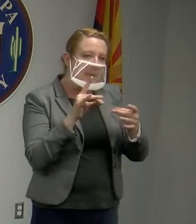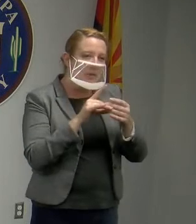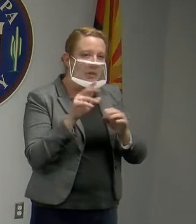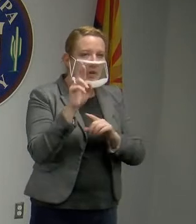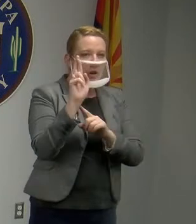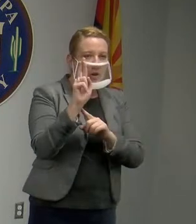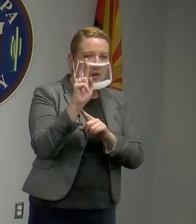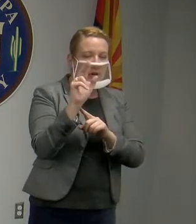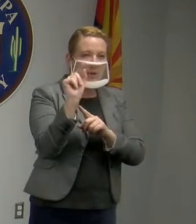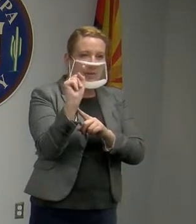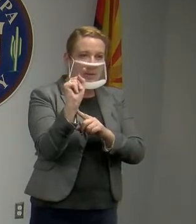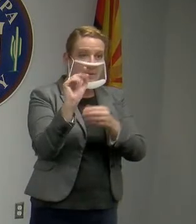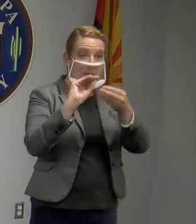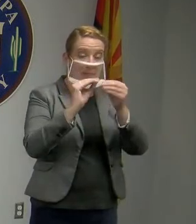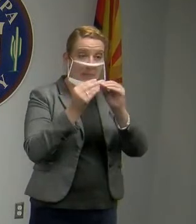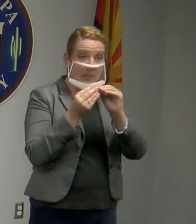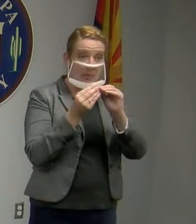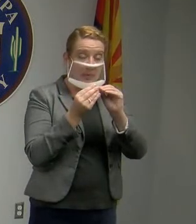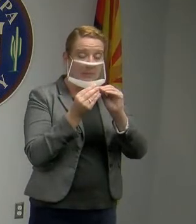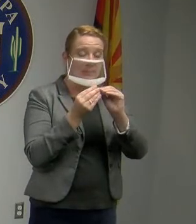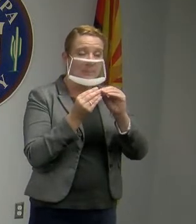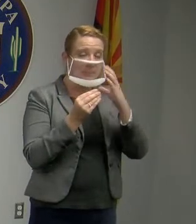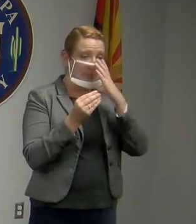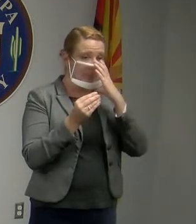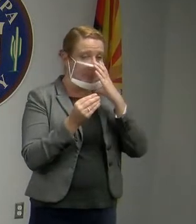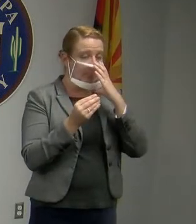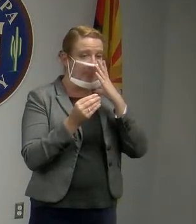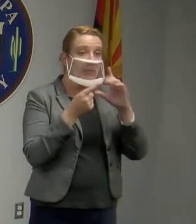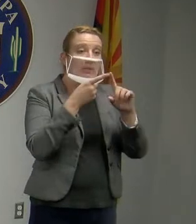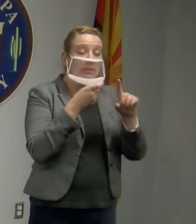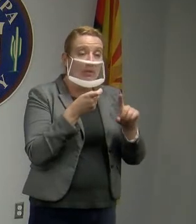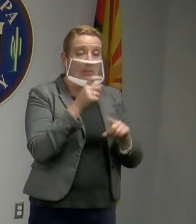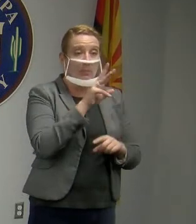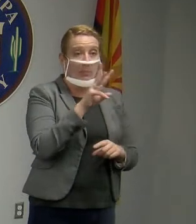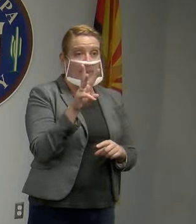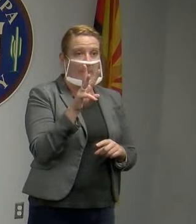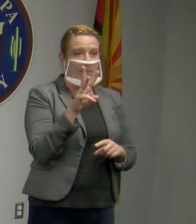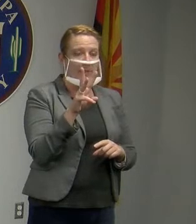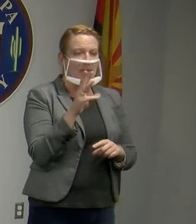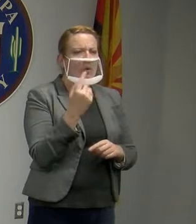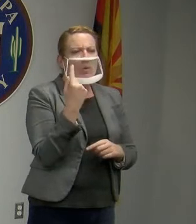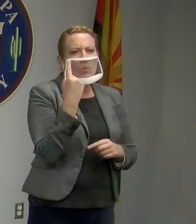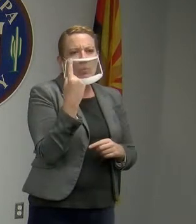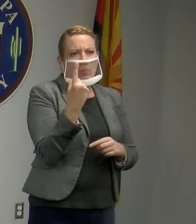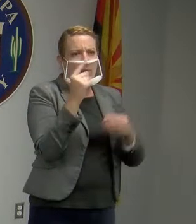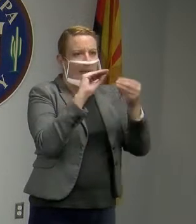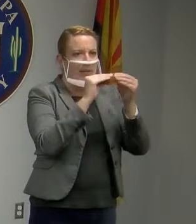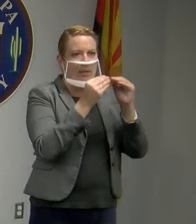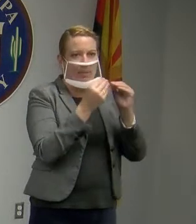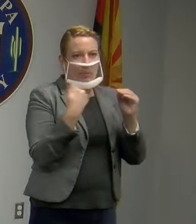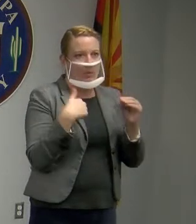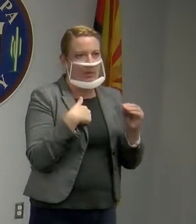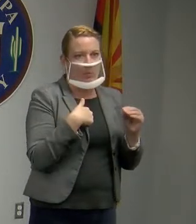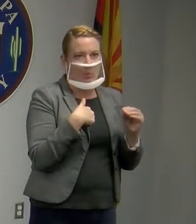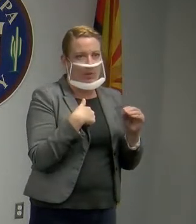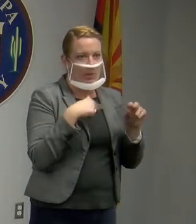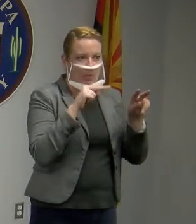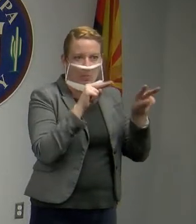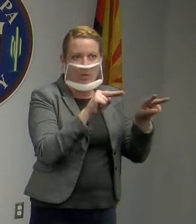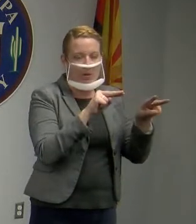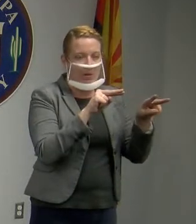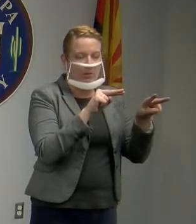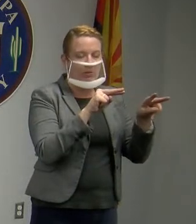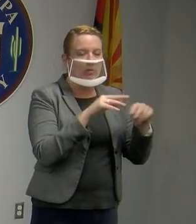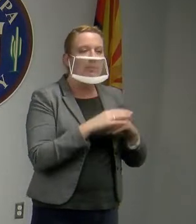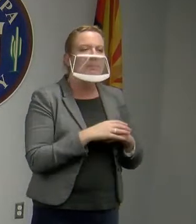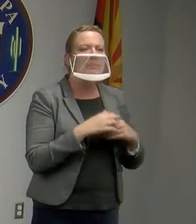The specific R0 that you mentioned on that website, that is one of the data sources that we do follow. And I know that I've talked